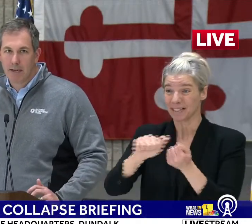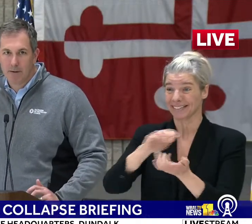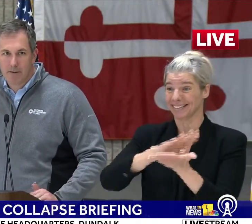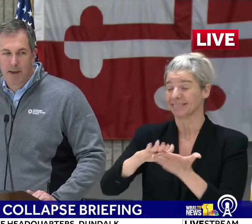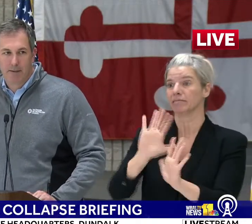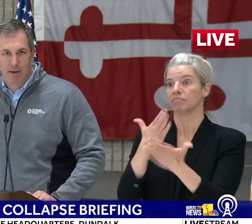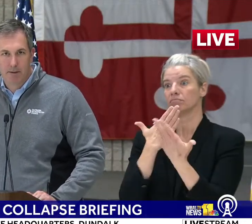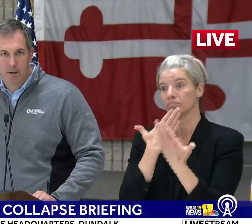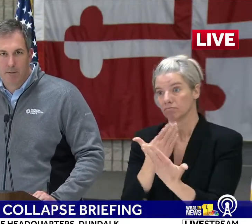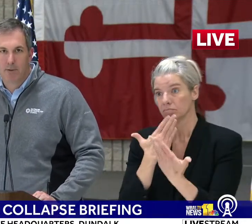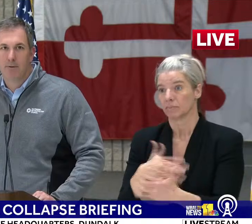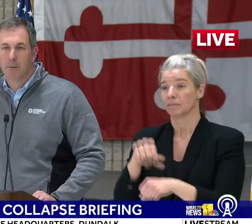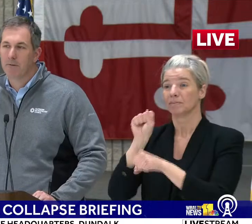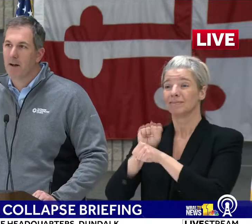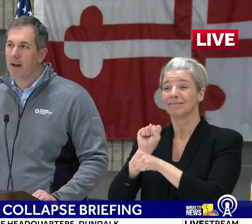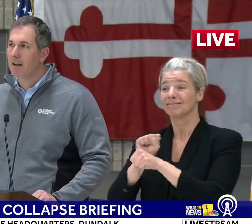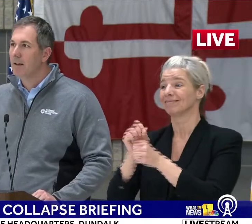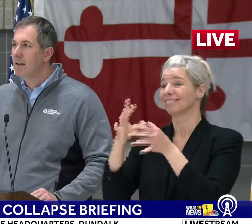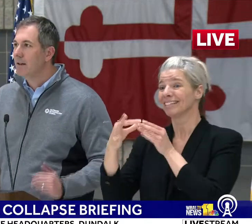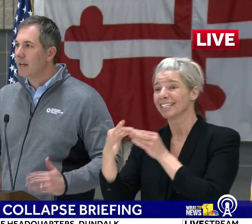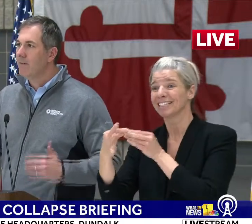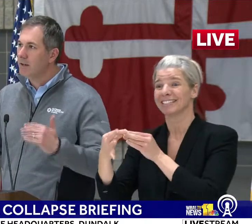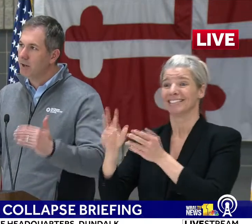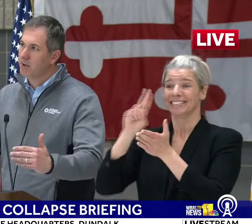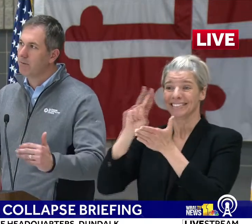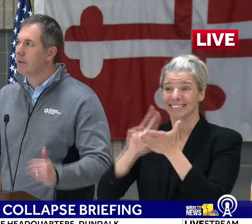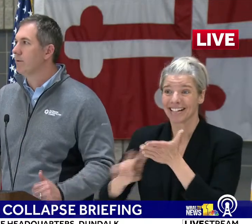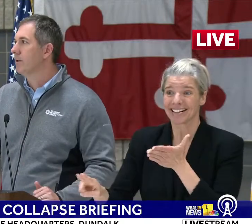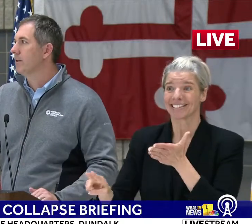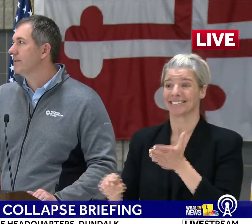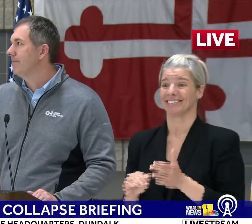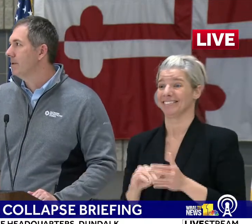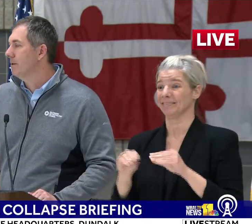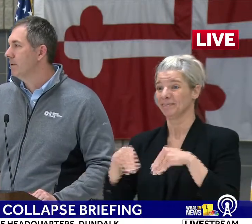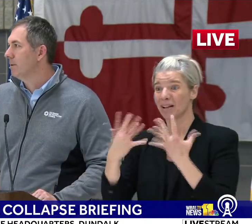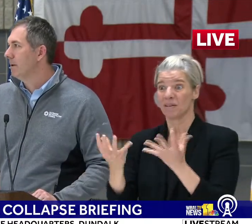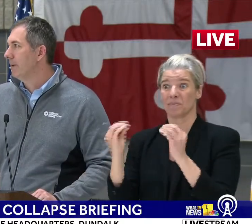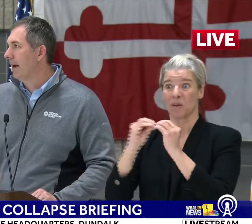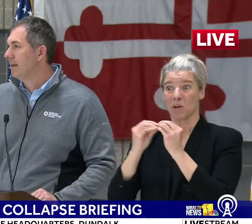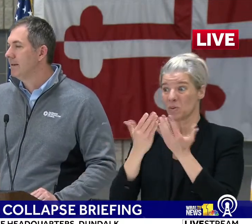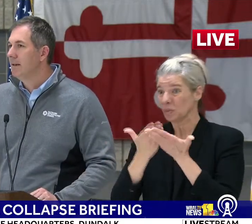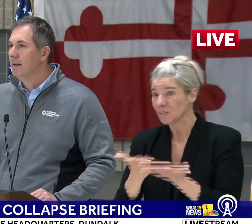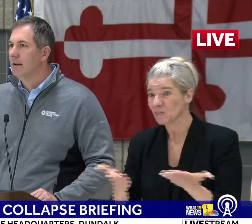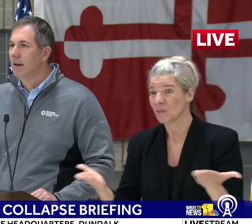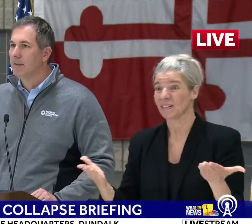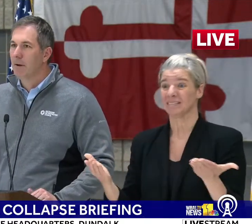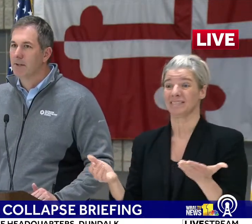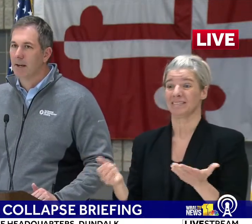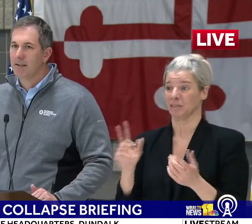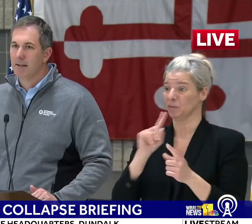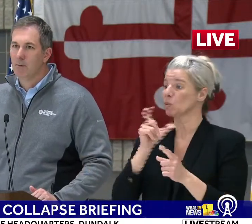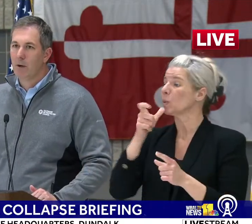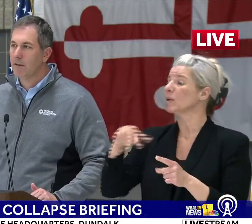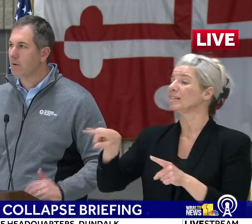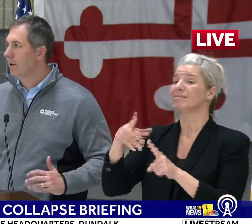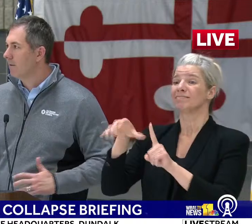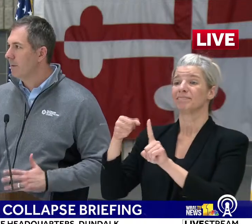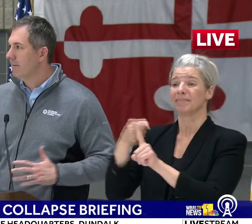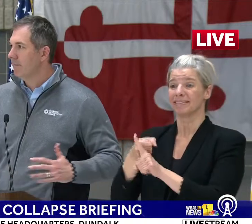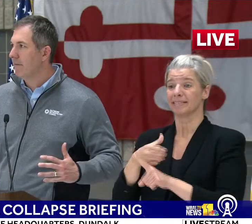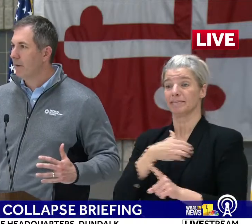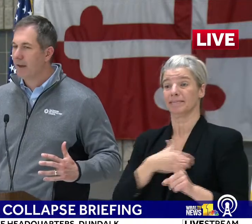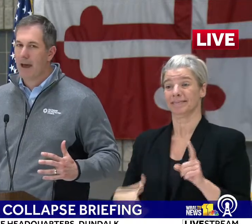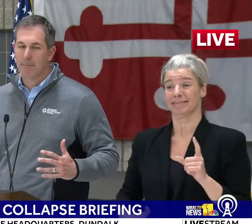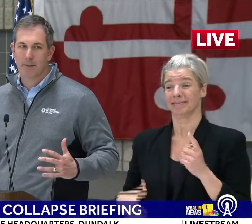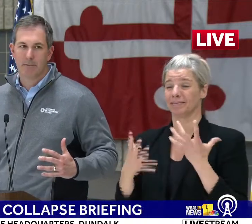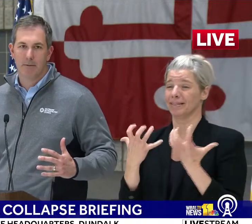work with amazing leaders like Secretary Wu to provide even additional resources to those who are impacted. As Mayor Scott said, we in